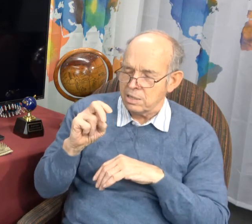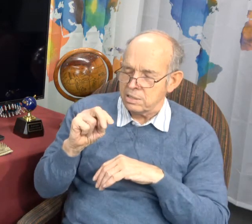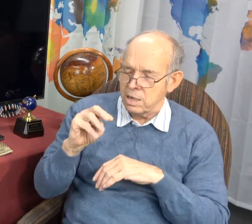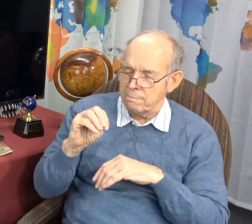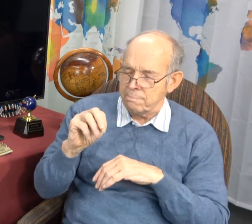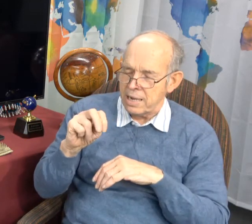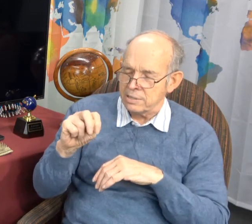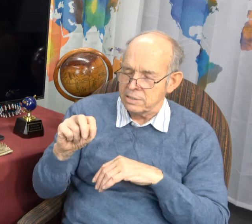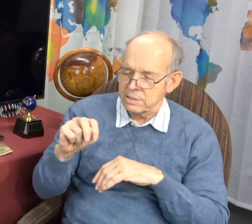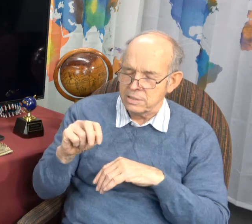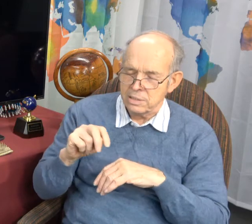dead man.